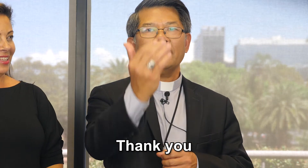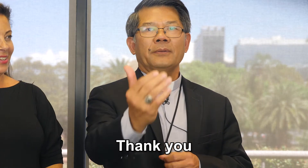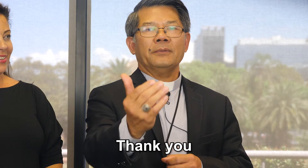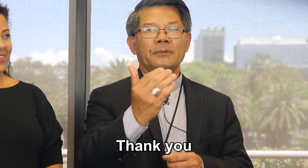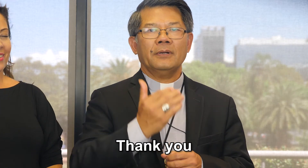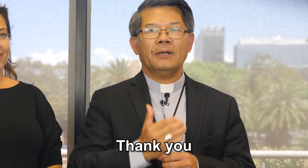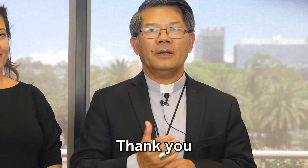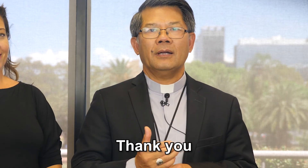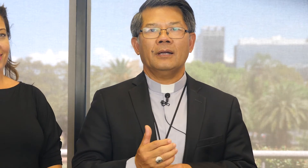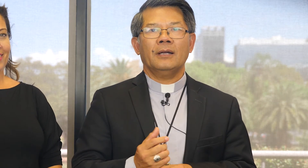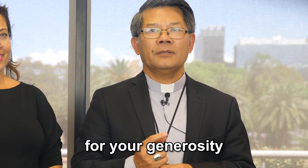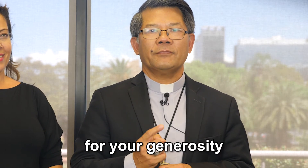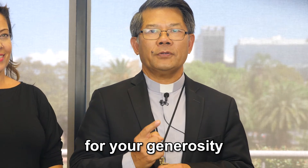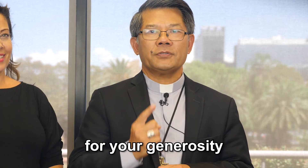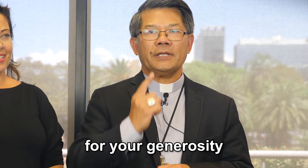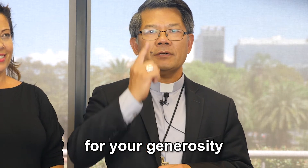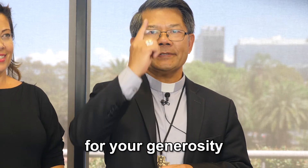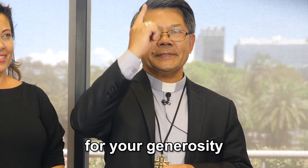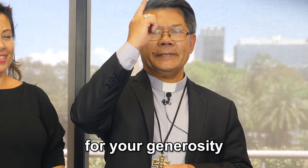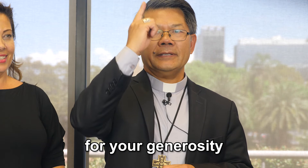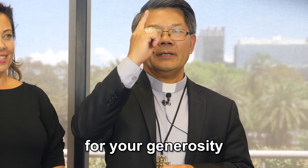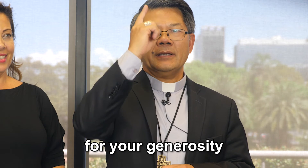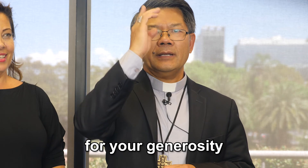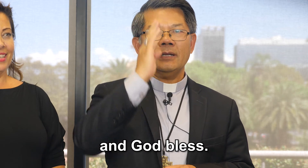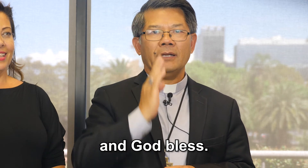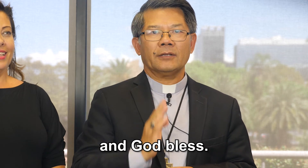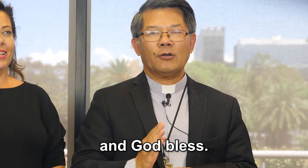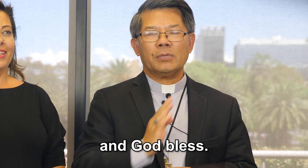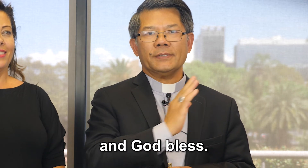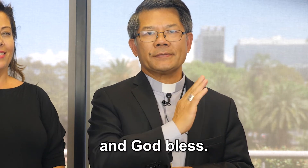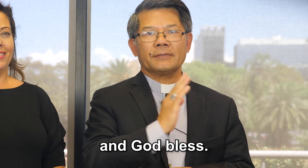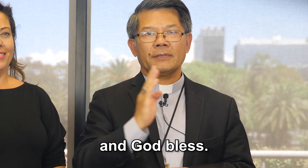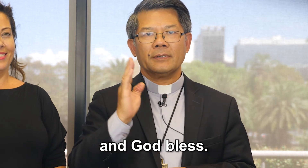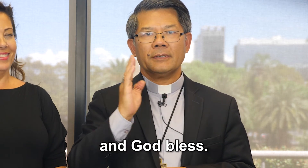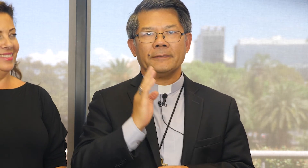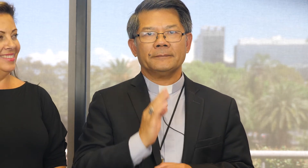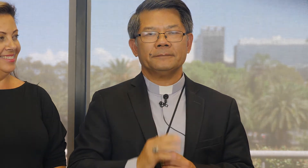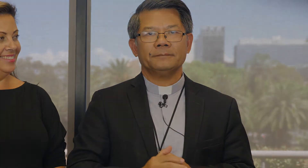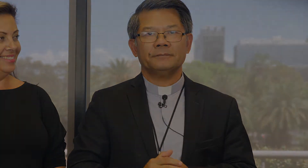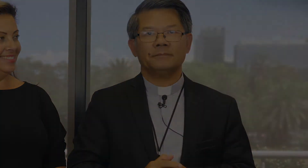Thank you for your generosity, and God bless.